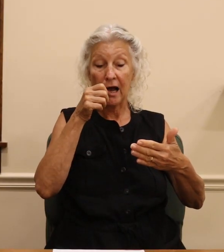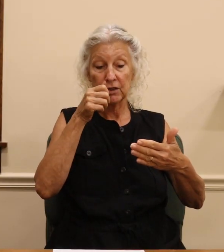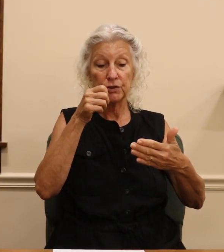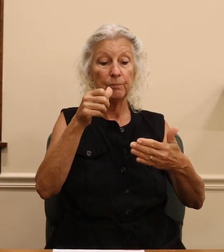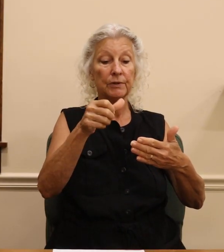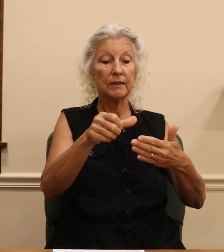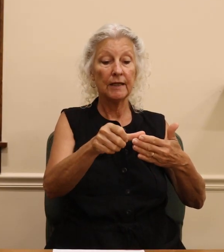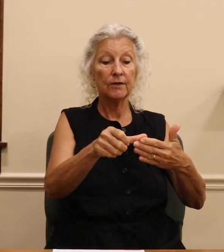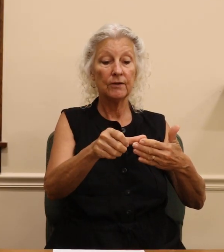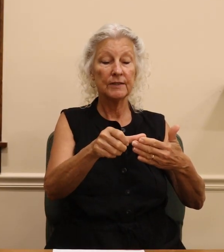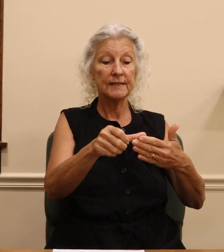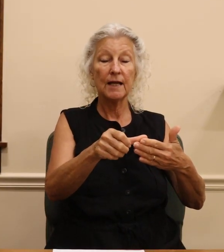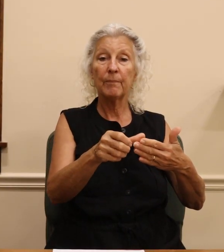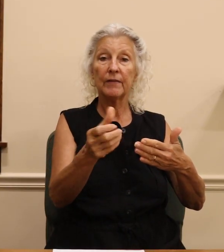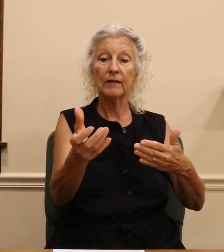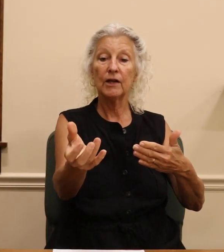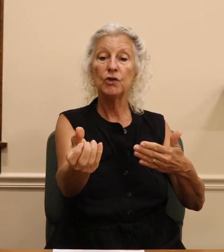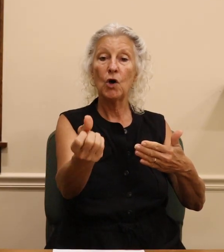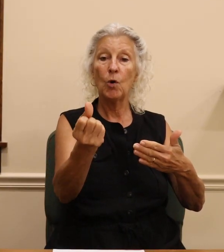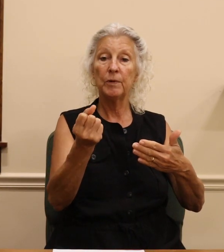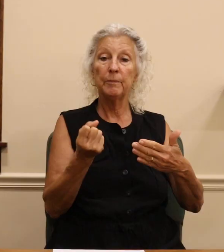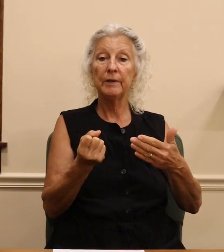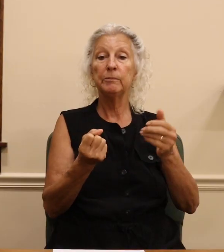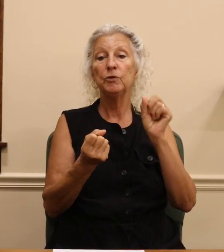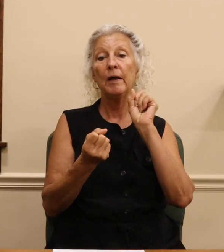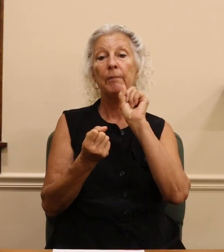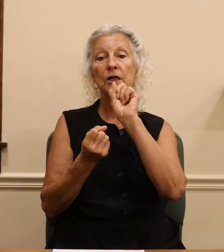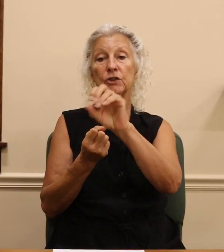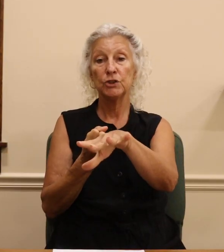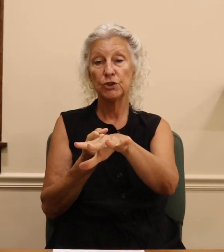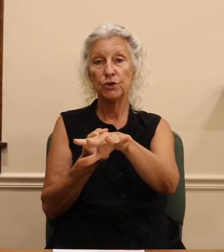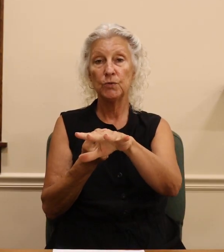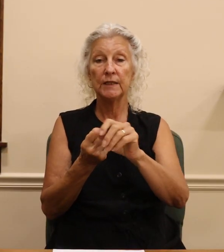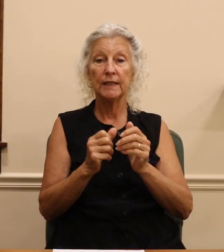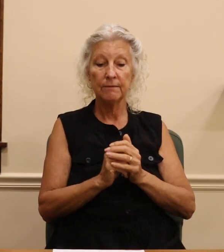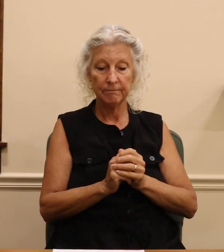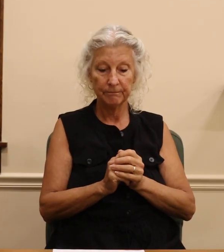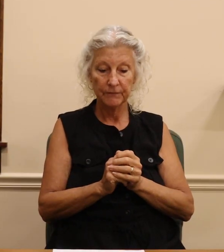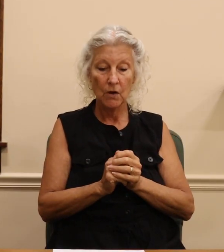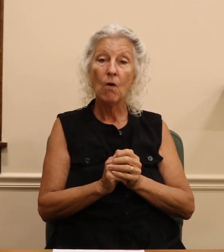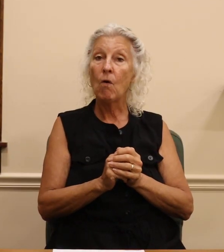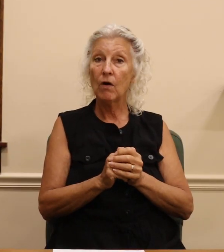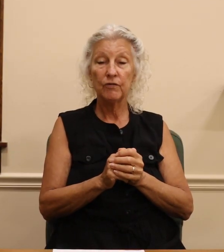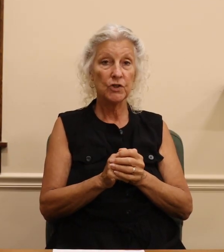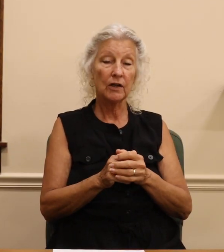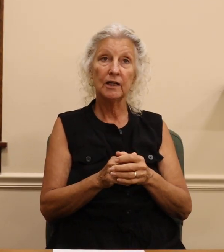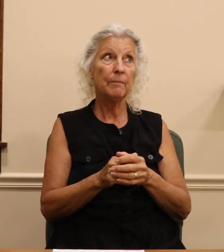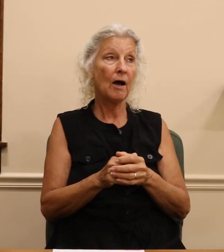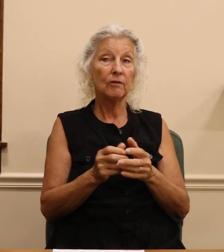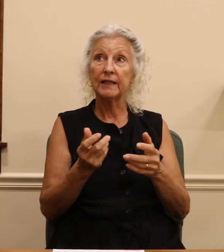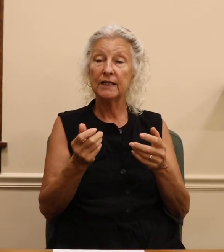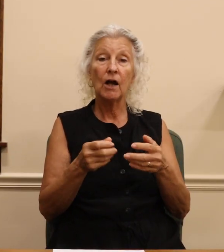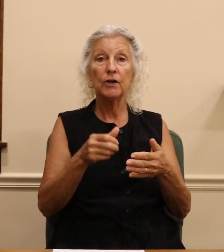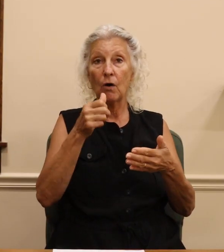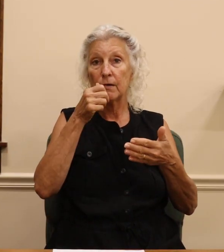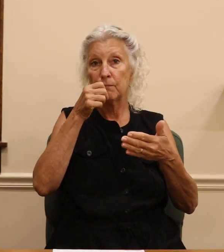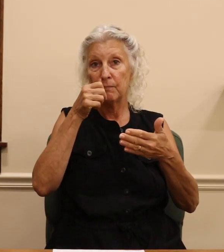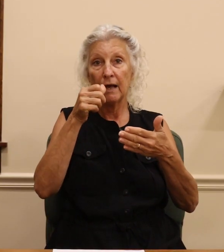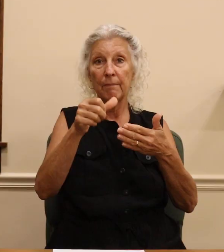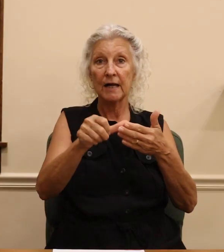Mailbox, you put the stamp on the letter, you open the big blue mailbox and you shoot it in. Or if you're talking about, like here, I know our